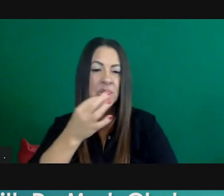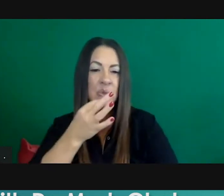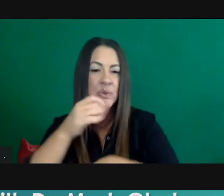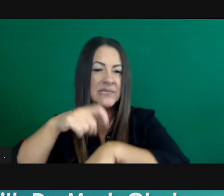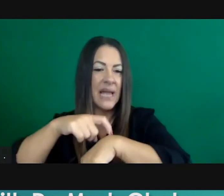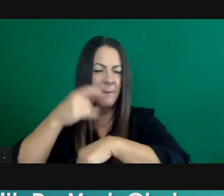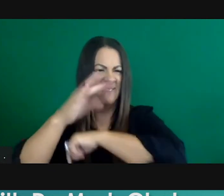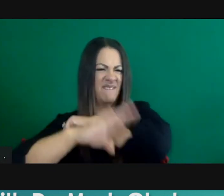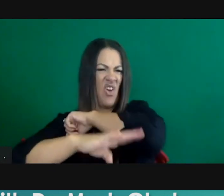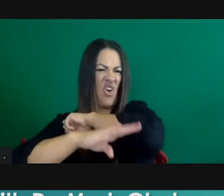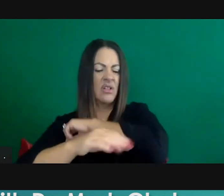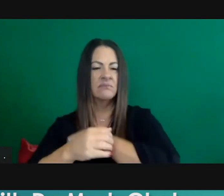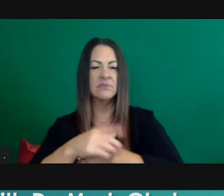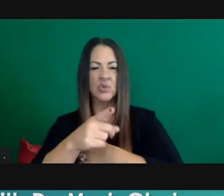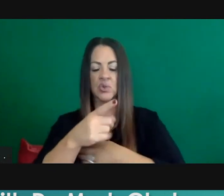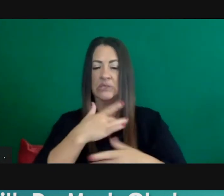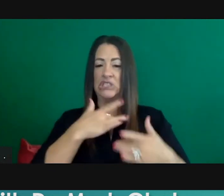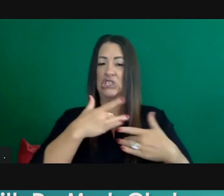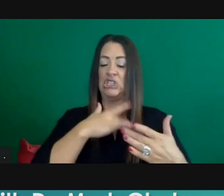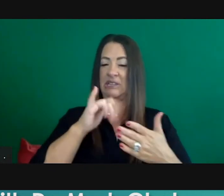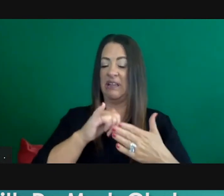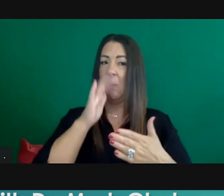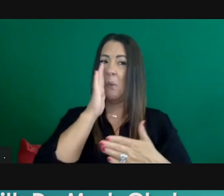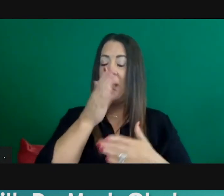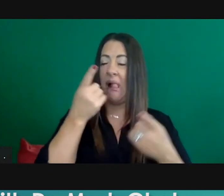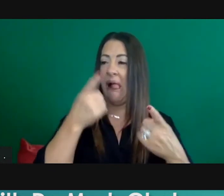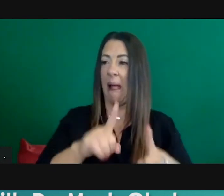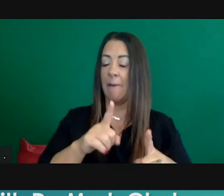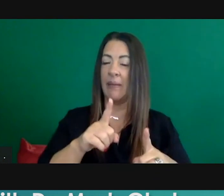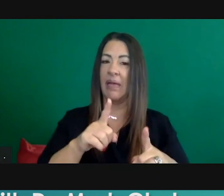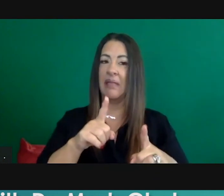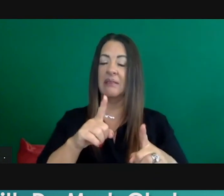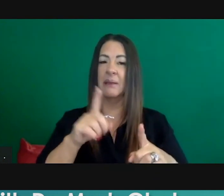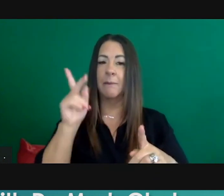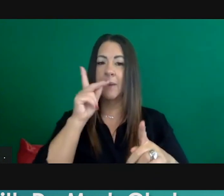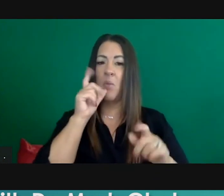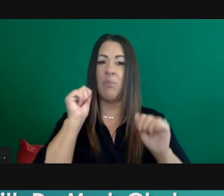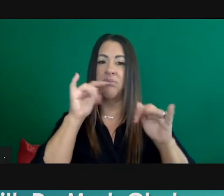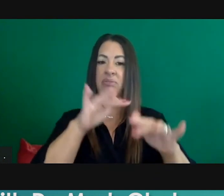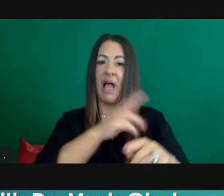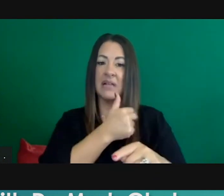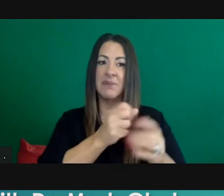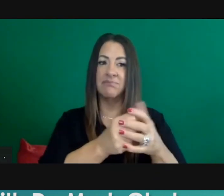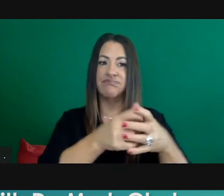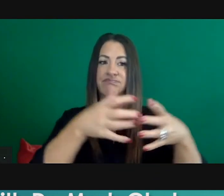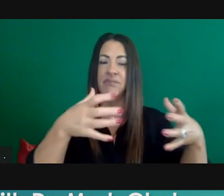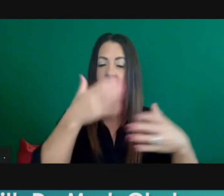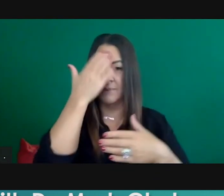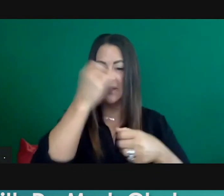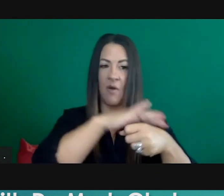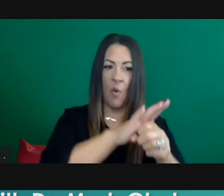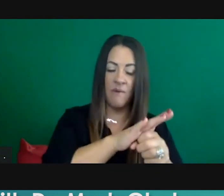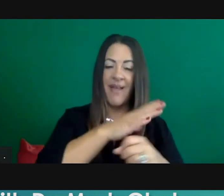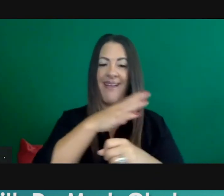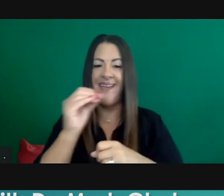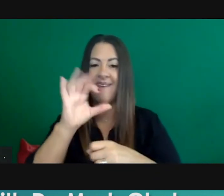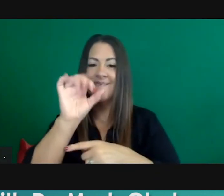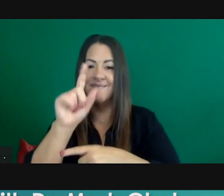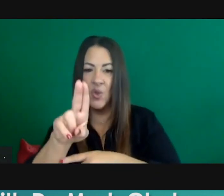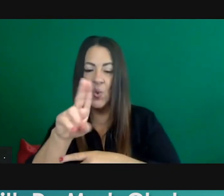concerning about increased hospitalizations from flu and pneumonia in addition to COVID? What are you most worried about as we head into the future